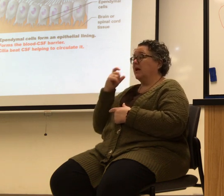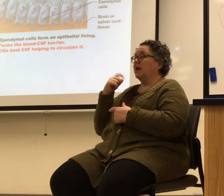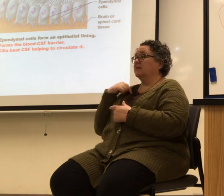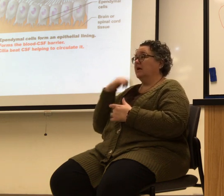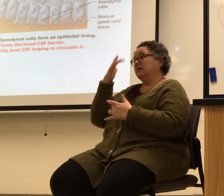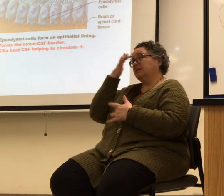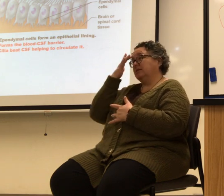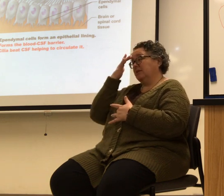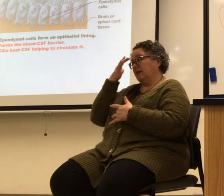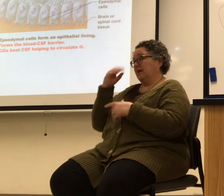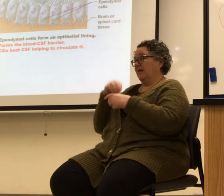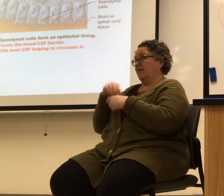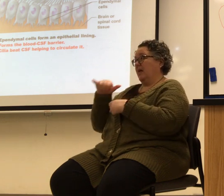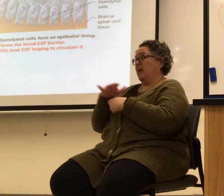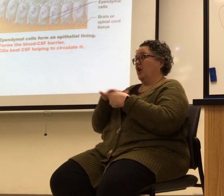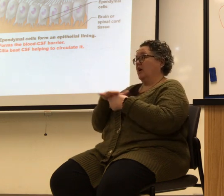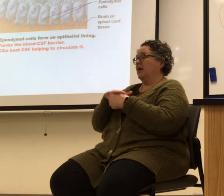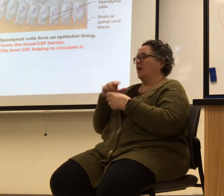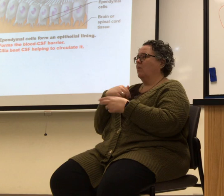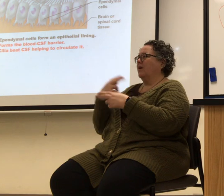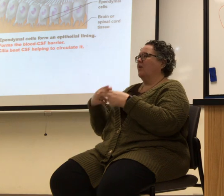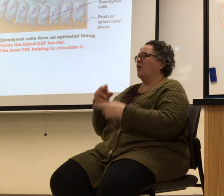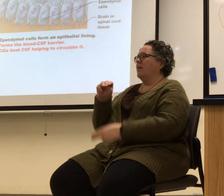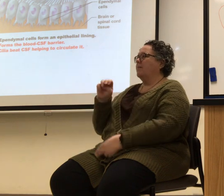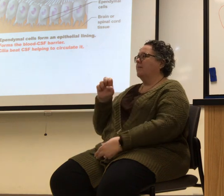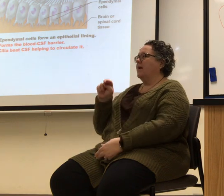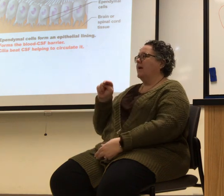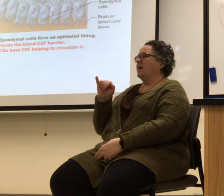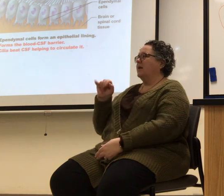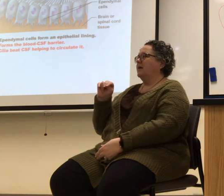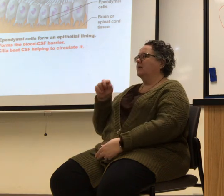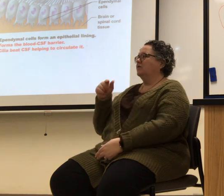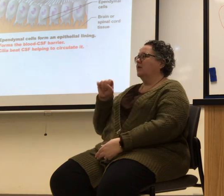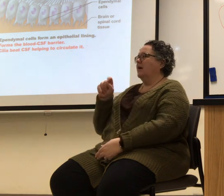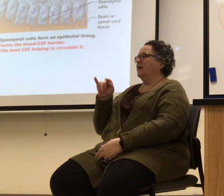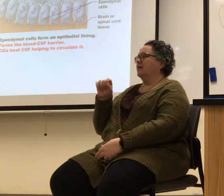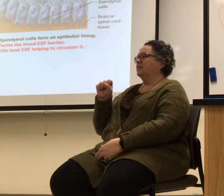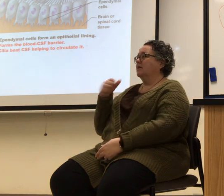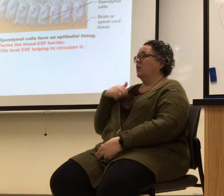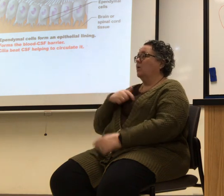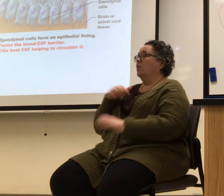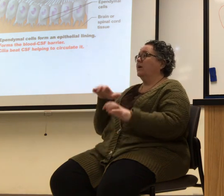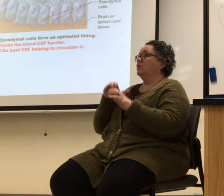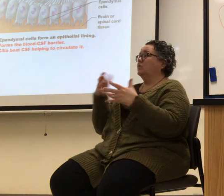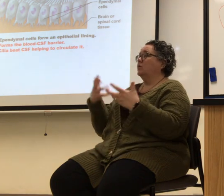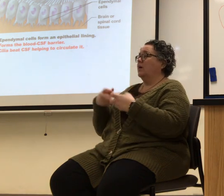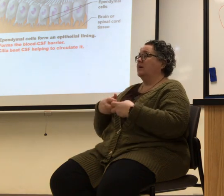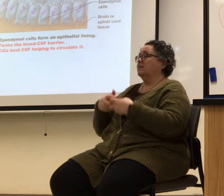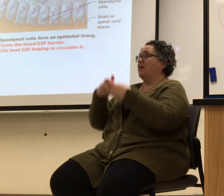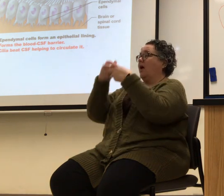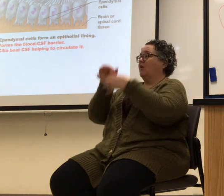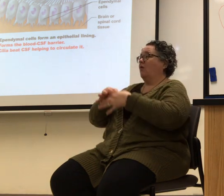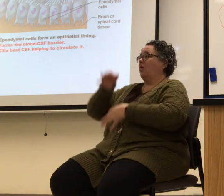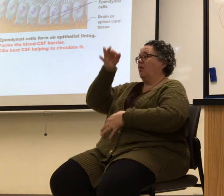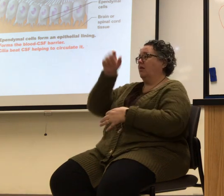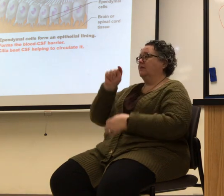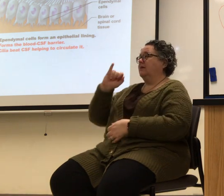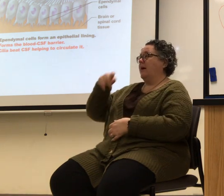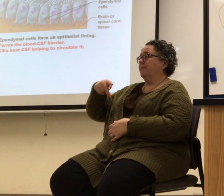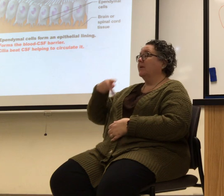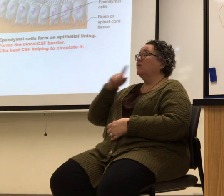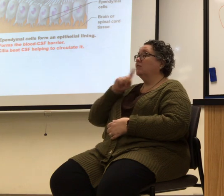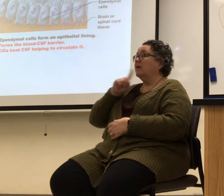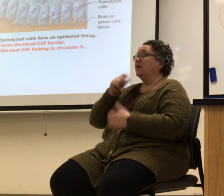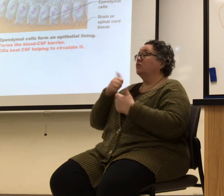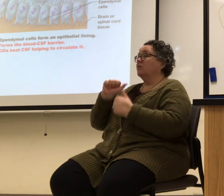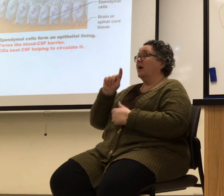called meningitis, right? You do spinal tap. And what are you tapping? You're trying to tap, for analytical purposes,